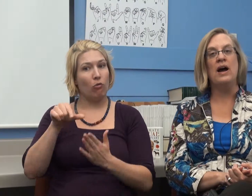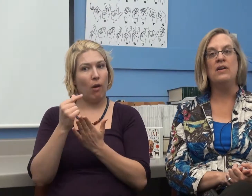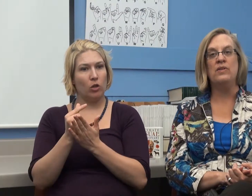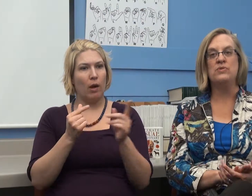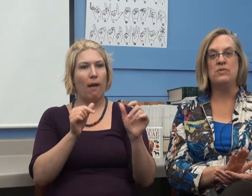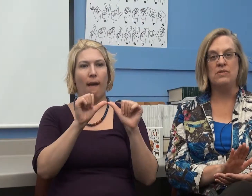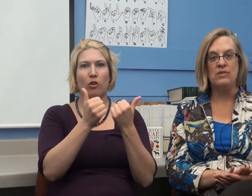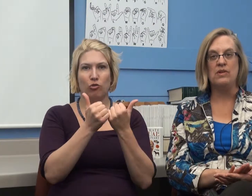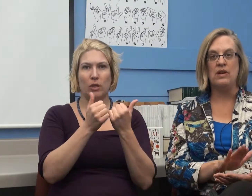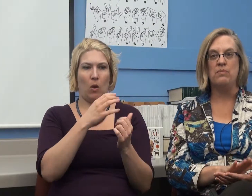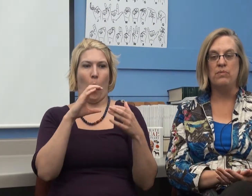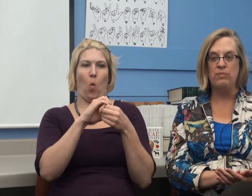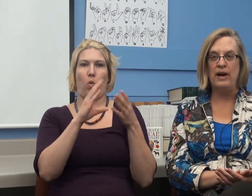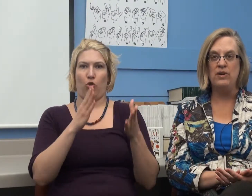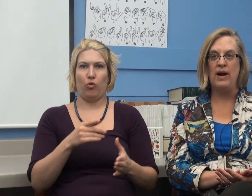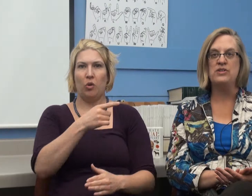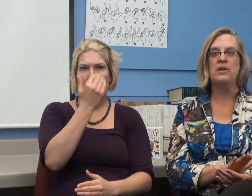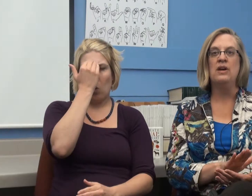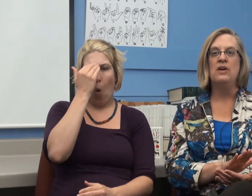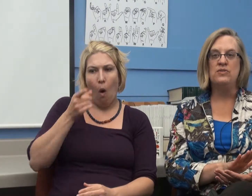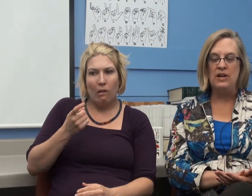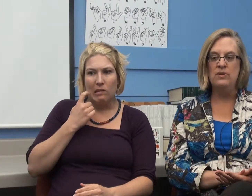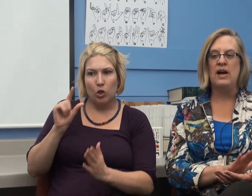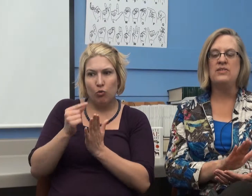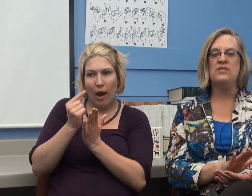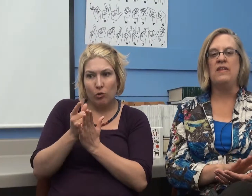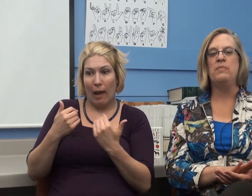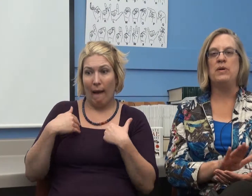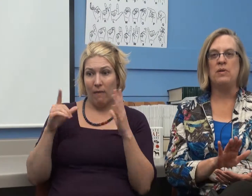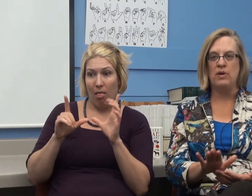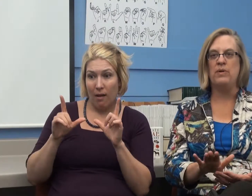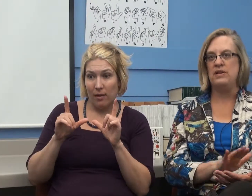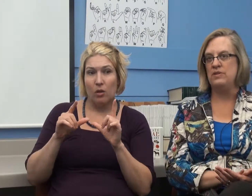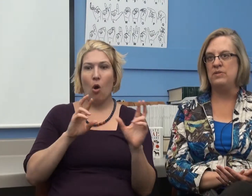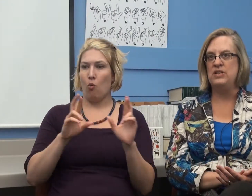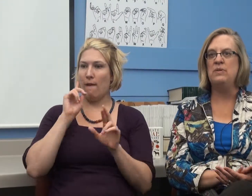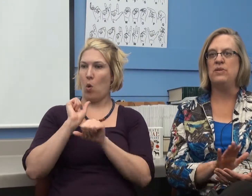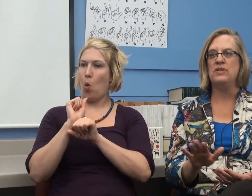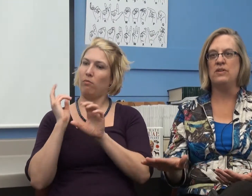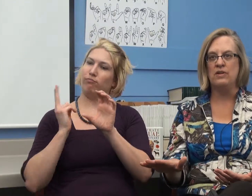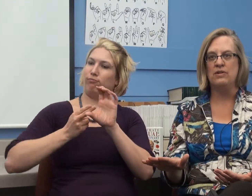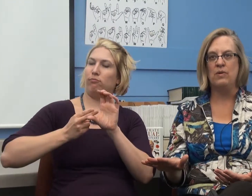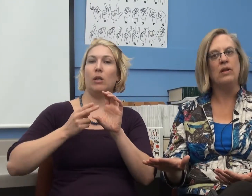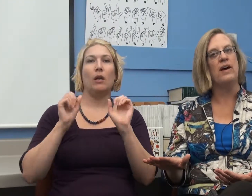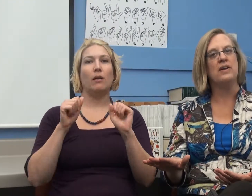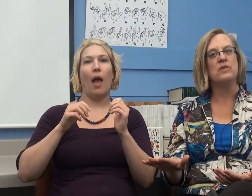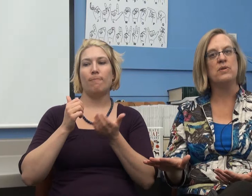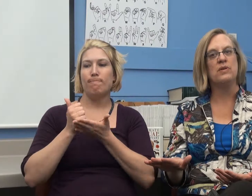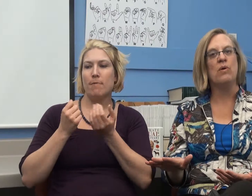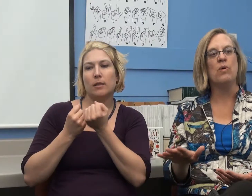oh, I know this brand new graduate who's got a new license, and they would be appropriate to team with this other